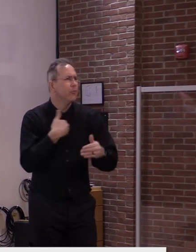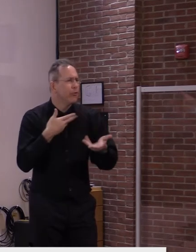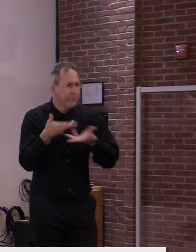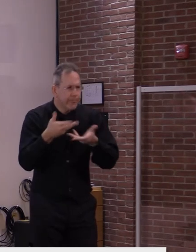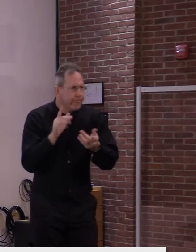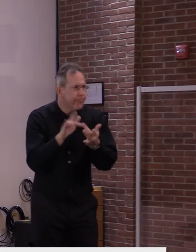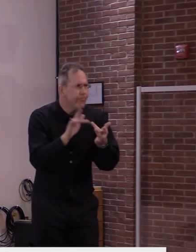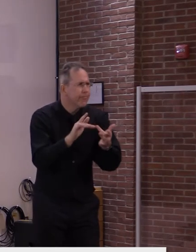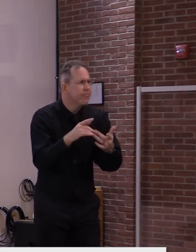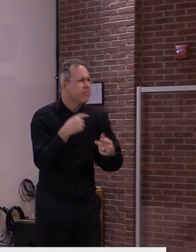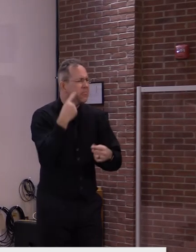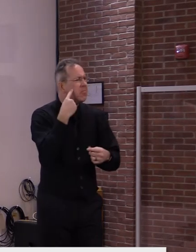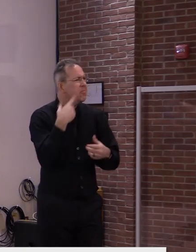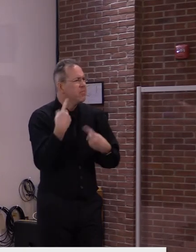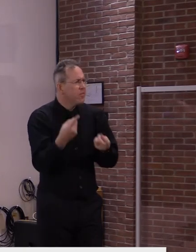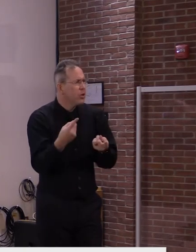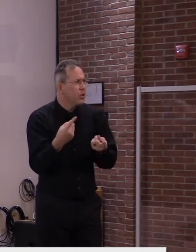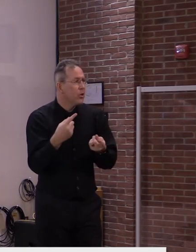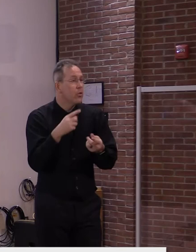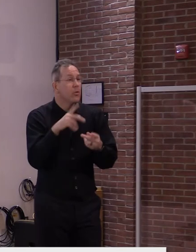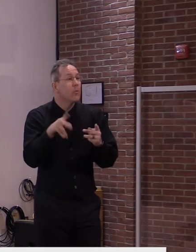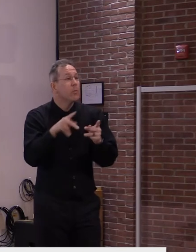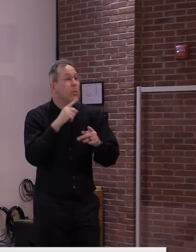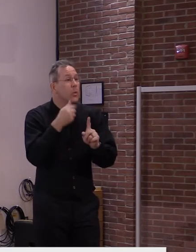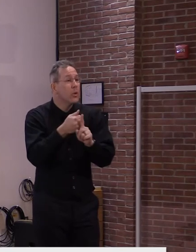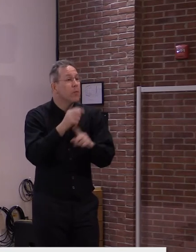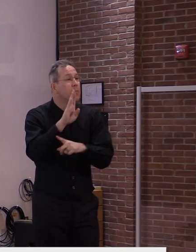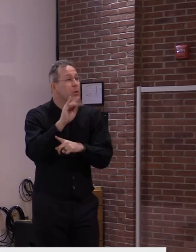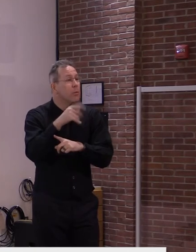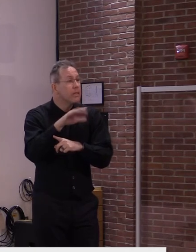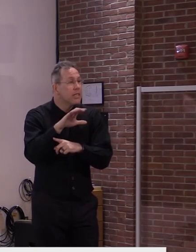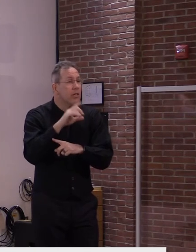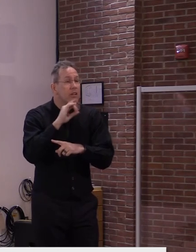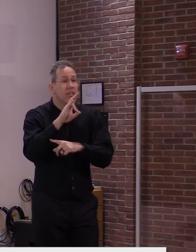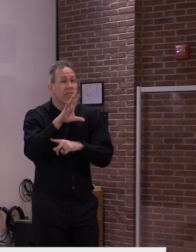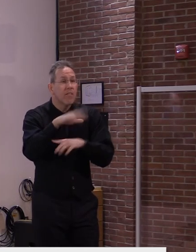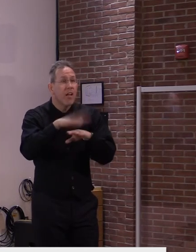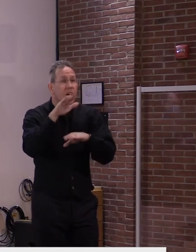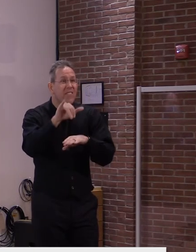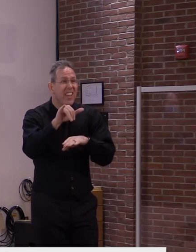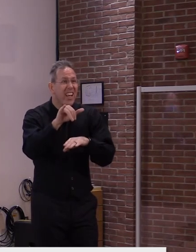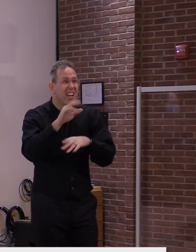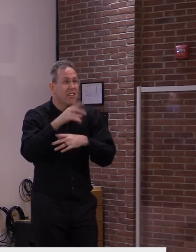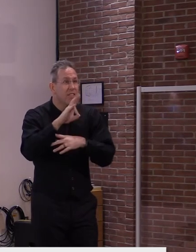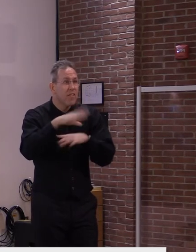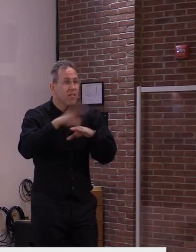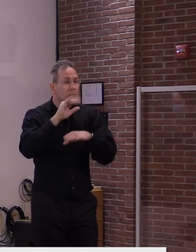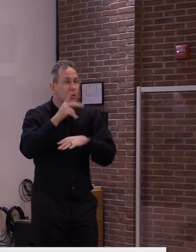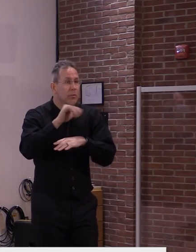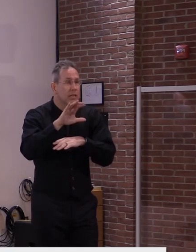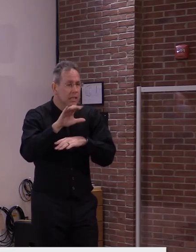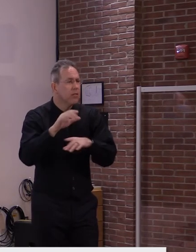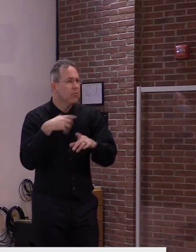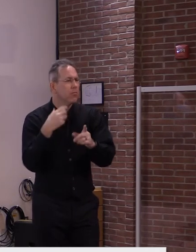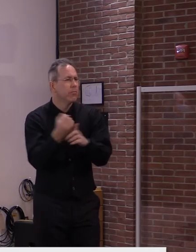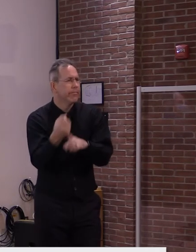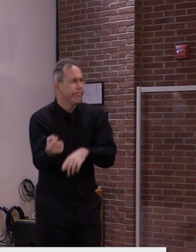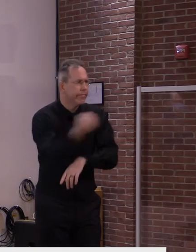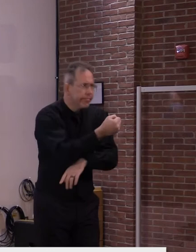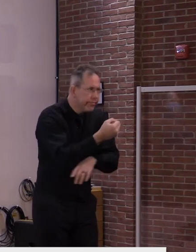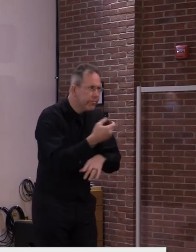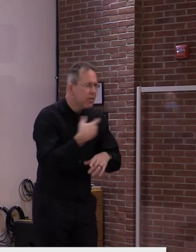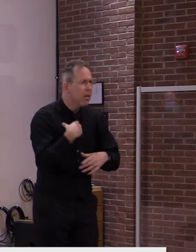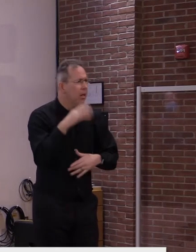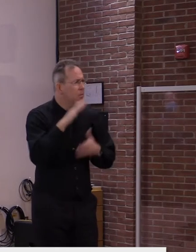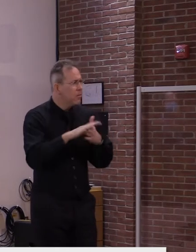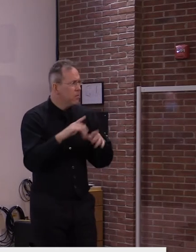over 75. For next week, I think we are allocating about 100 of those extra